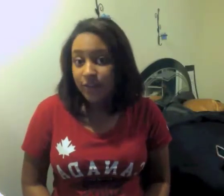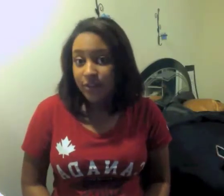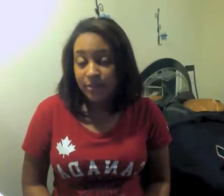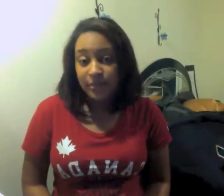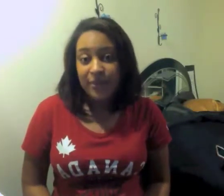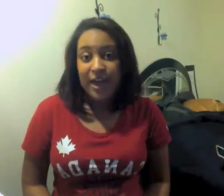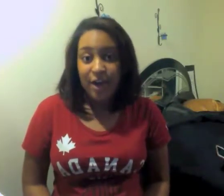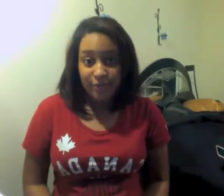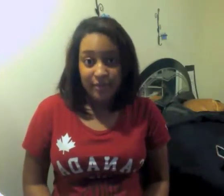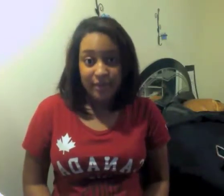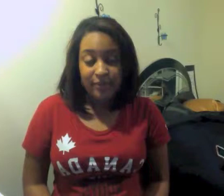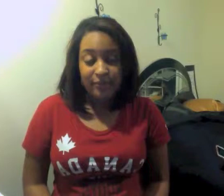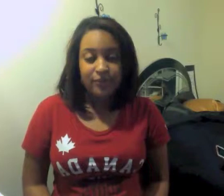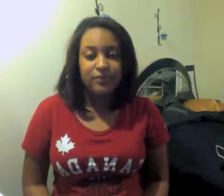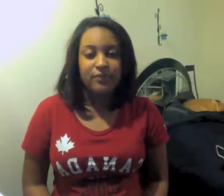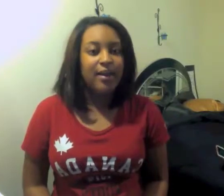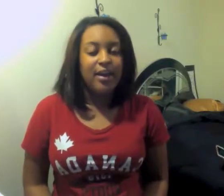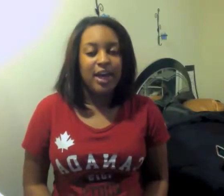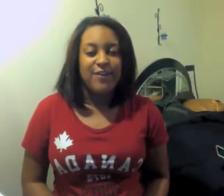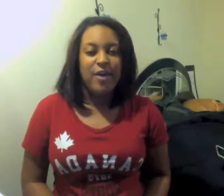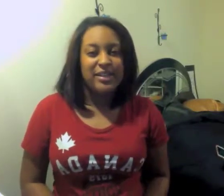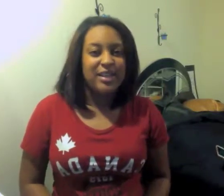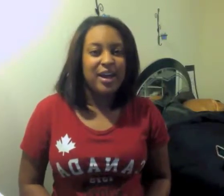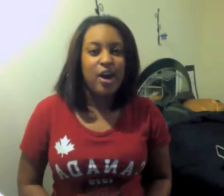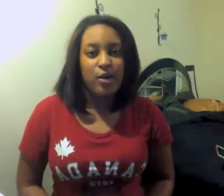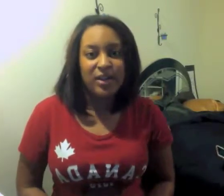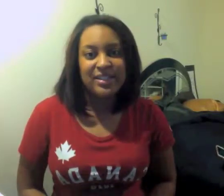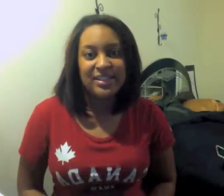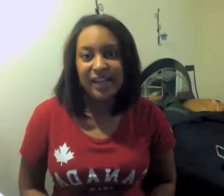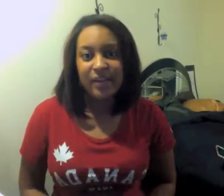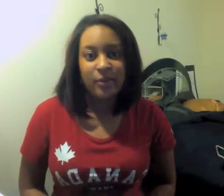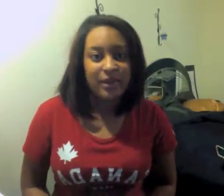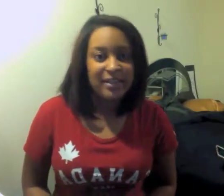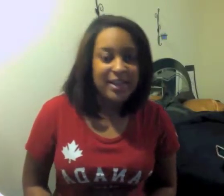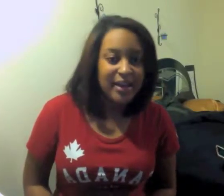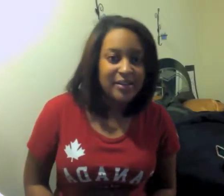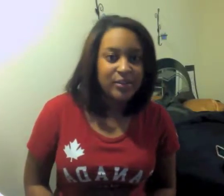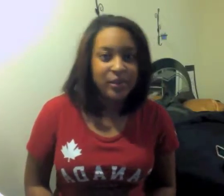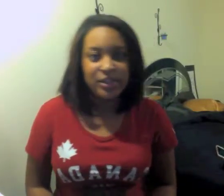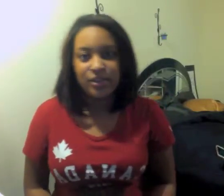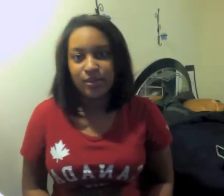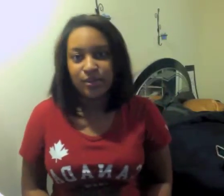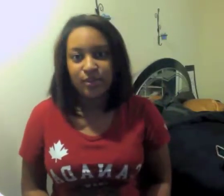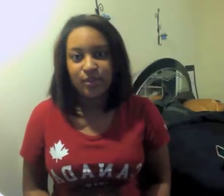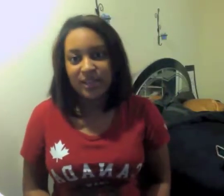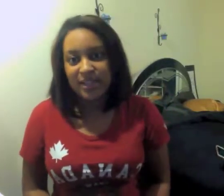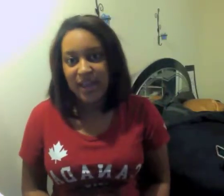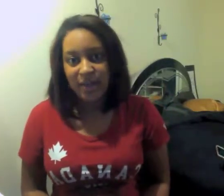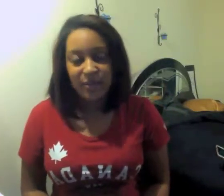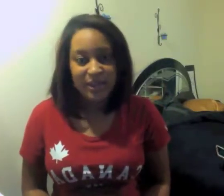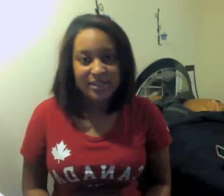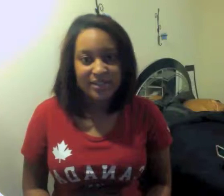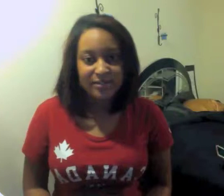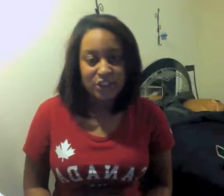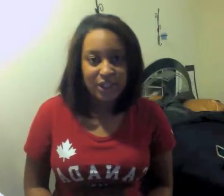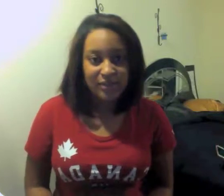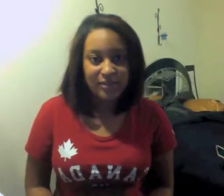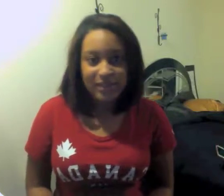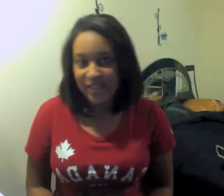comfortable with the alphabet, if I were to say, oh, what is T? What is S? What is U? What is A? What is G? What is H?